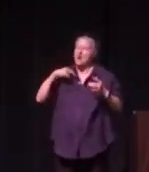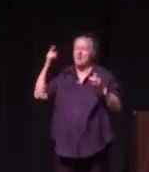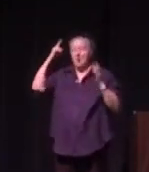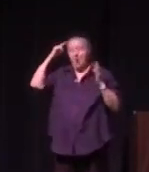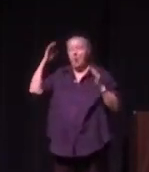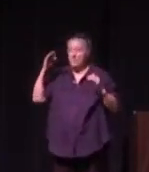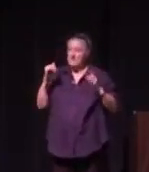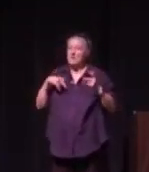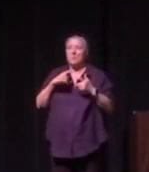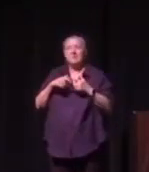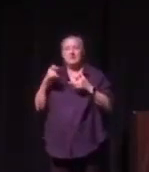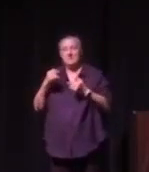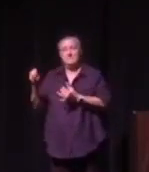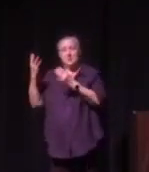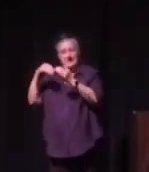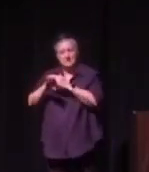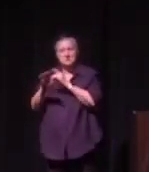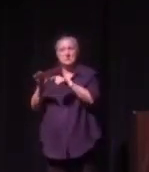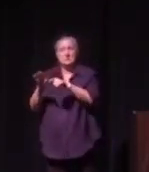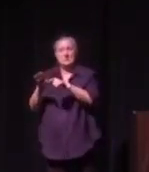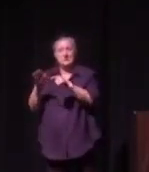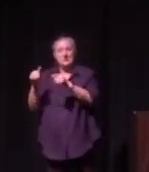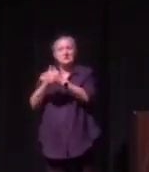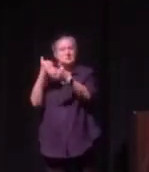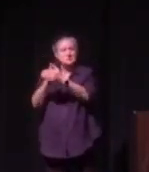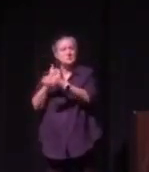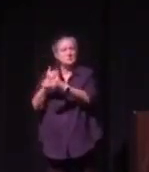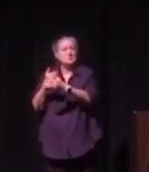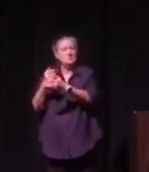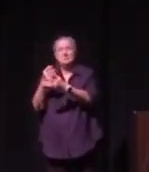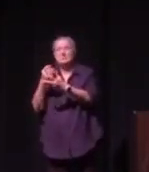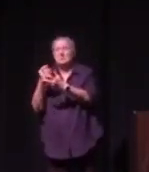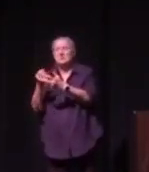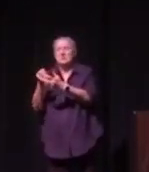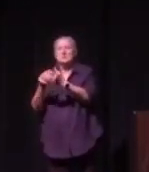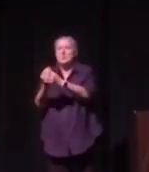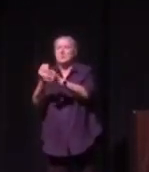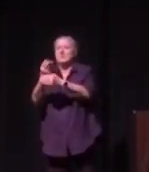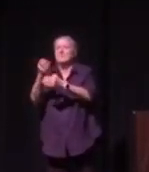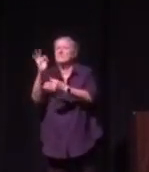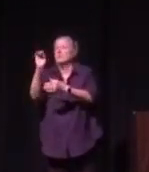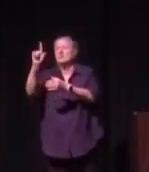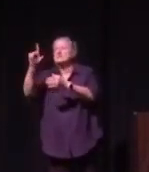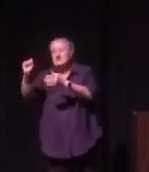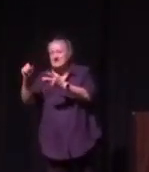hoping that when it burnt into the newer fuels that now exist in the T